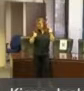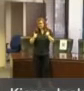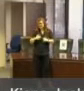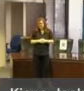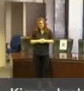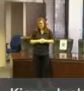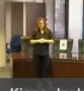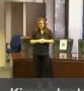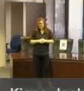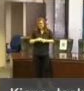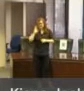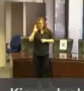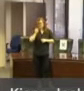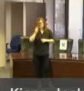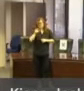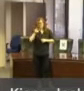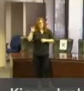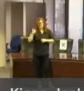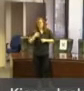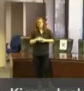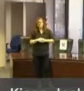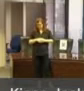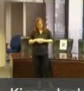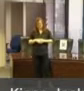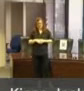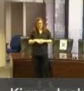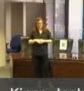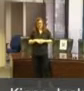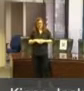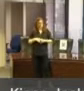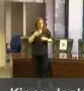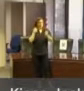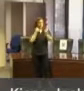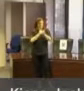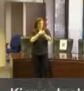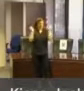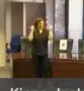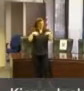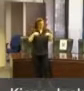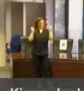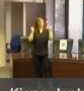It's Trail second. Trail has seconded that. All in favor say aye.